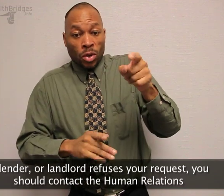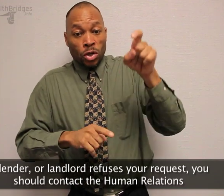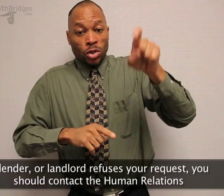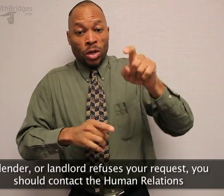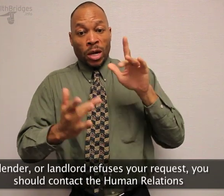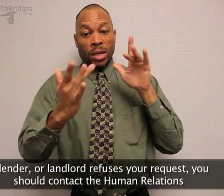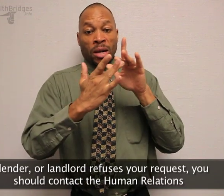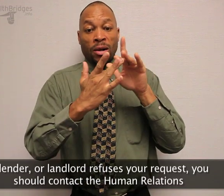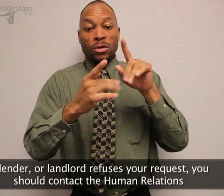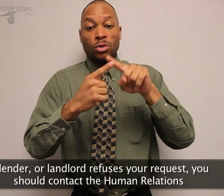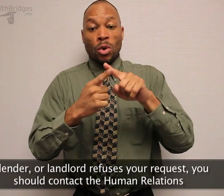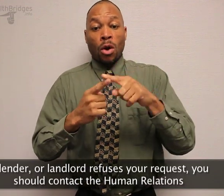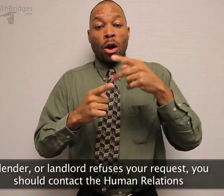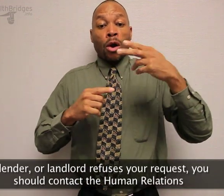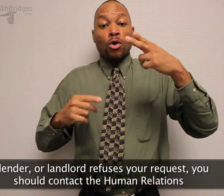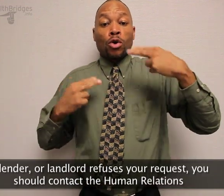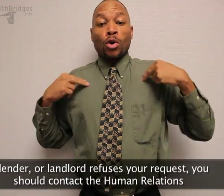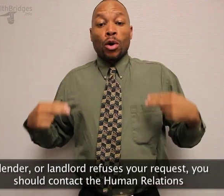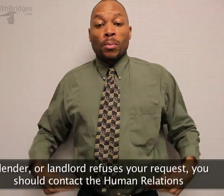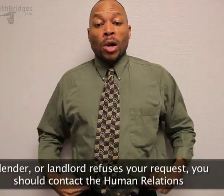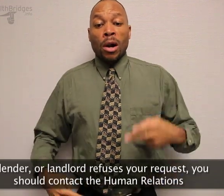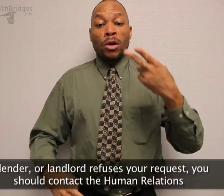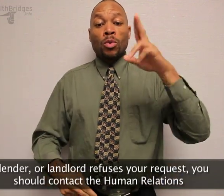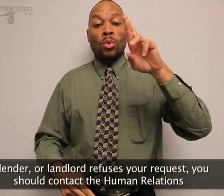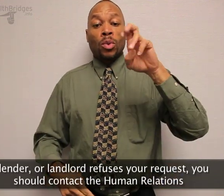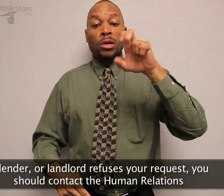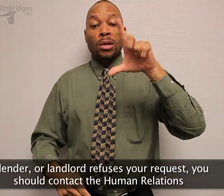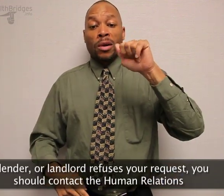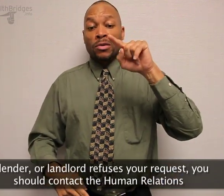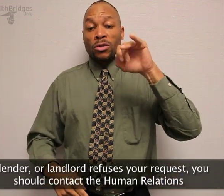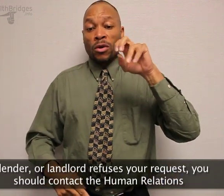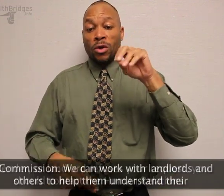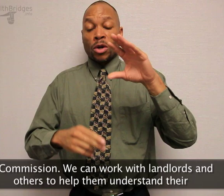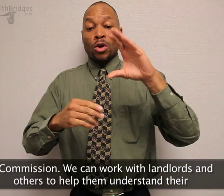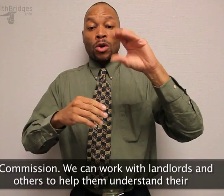your request, you should contact the Human Relations Commission.